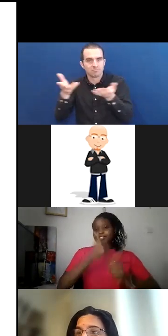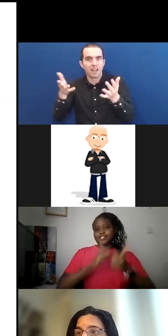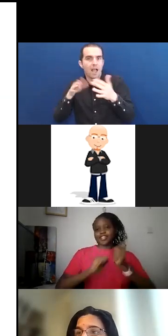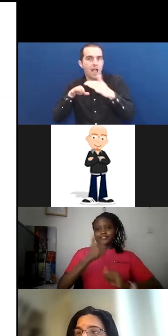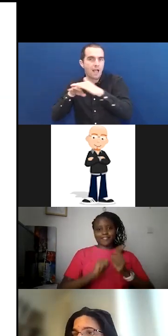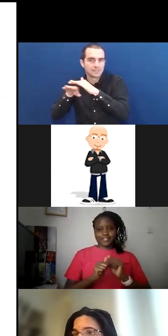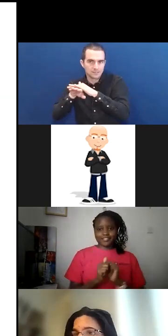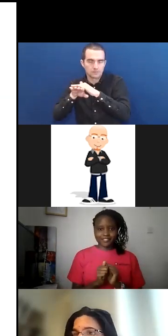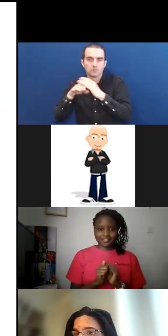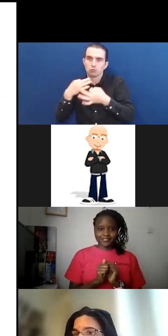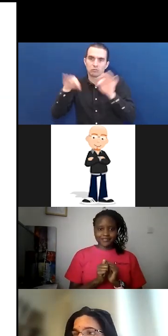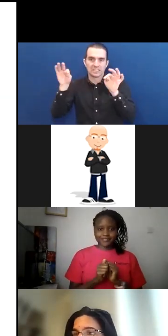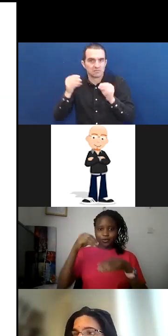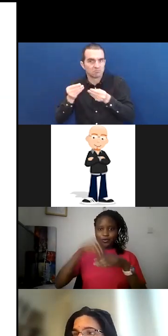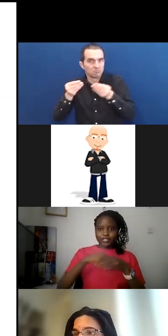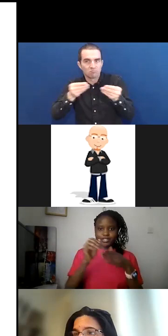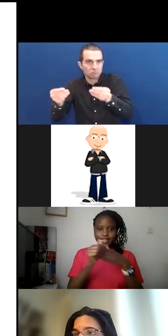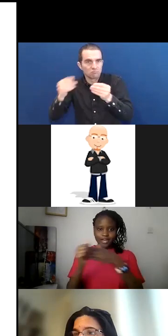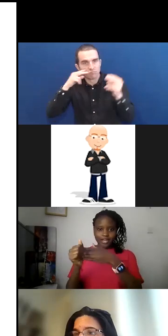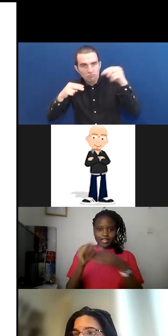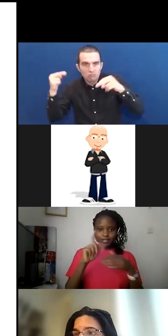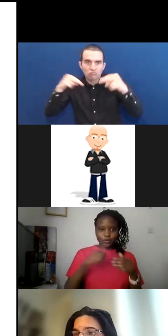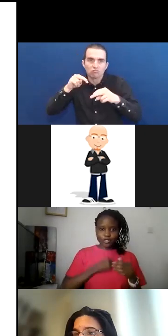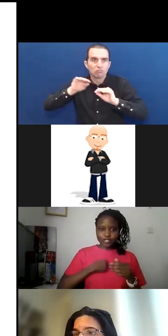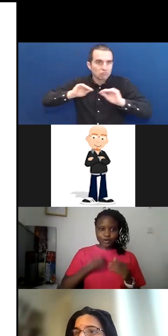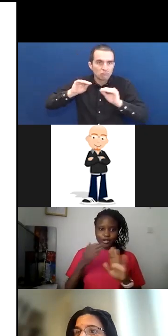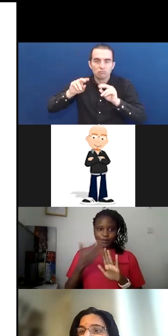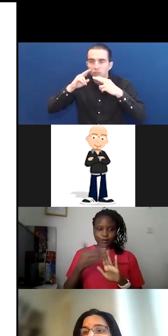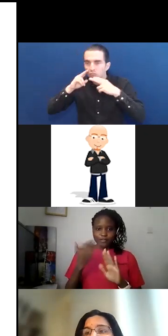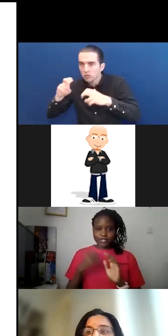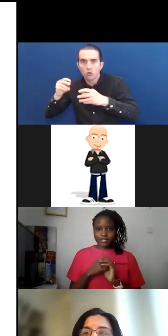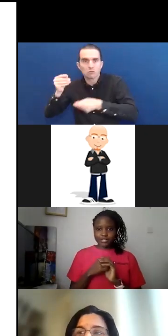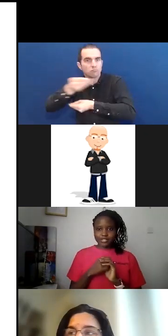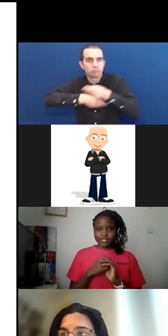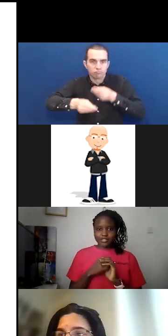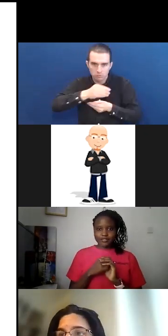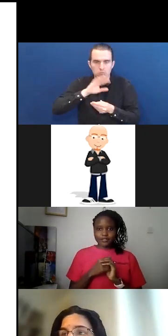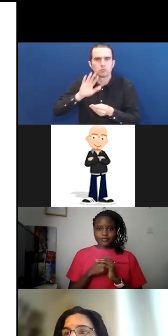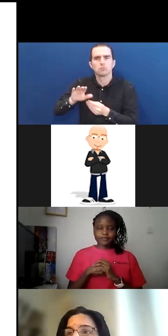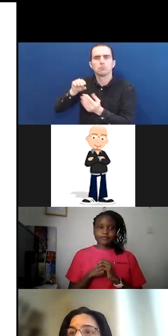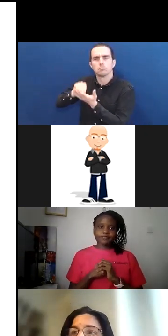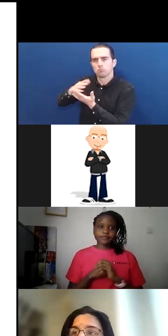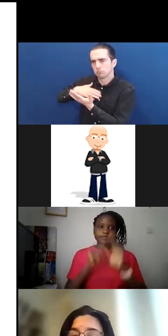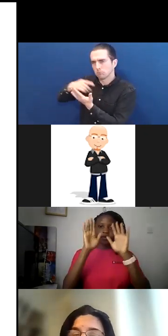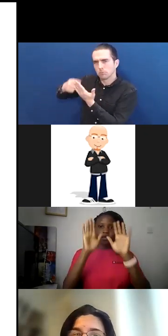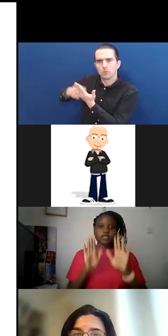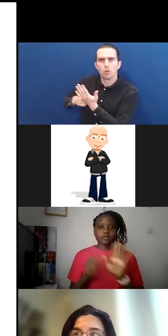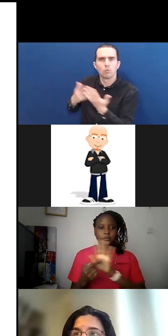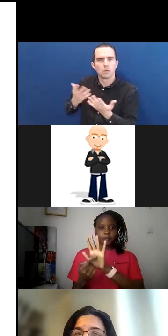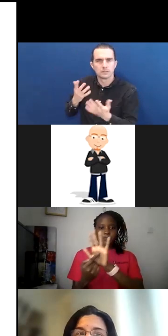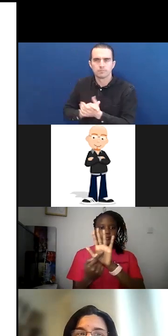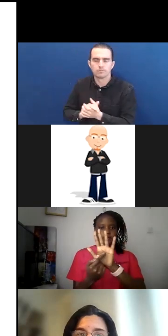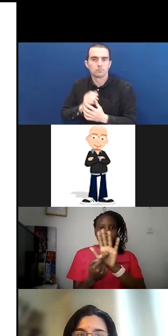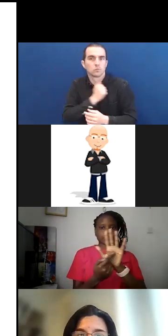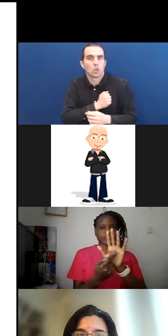have, I'm sorry, I'm going too fast. Just go quietly. Okay. The most important thing is that this version that's